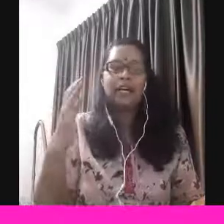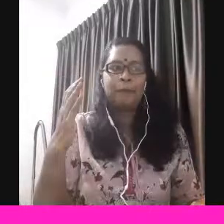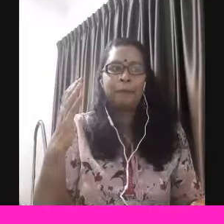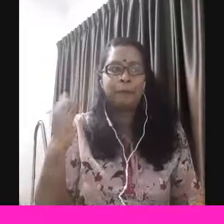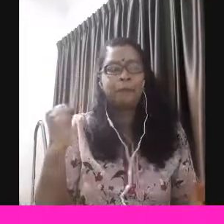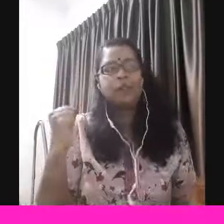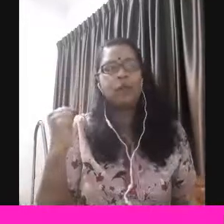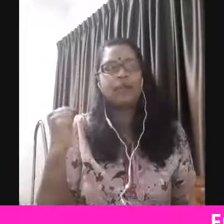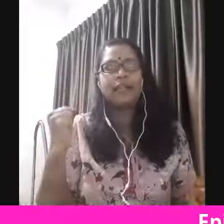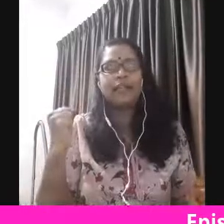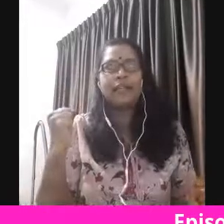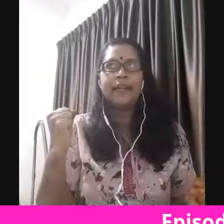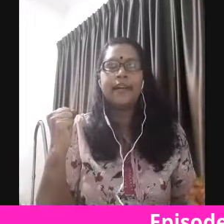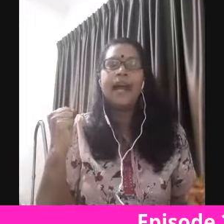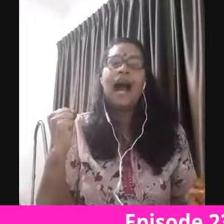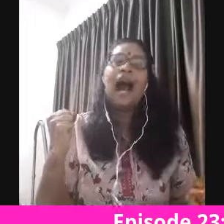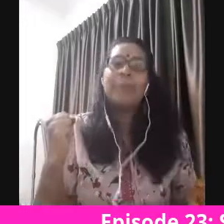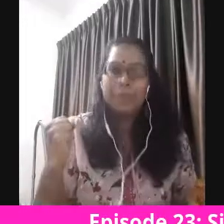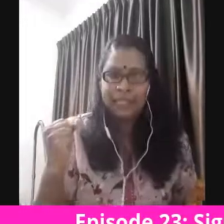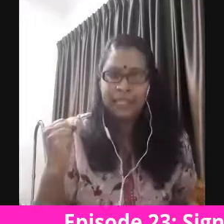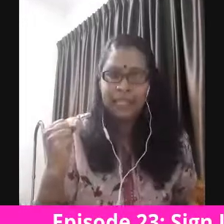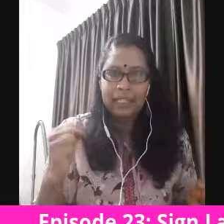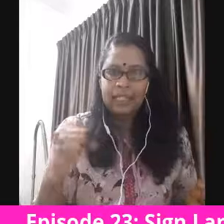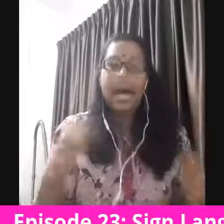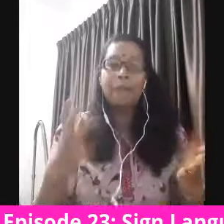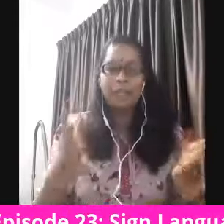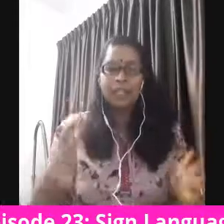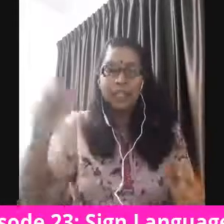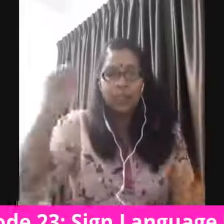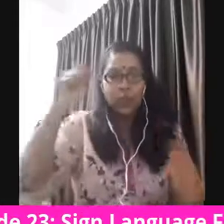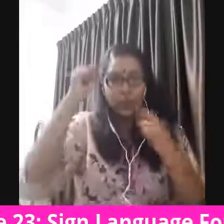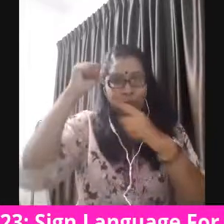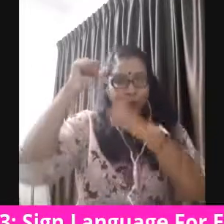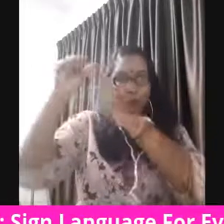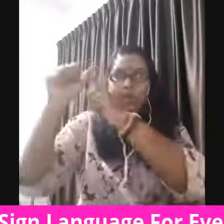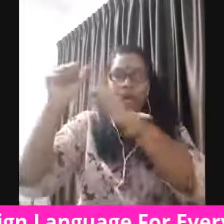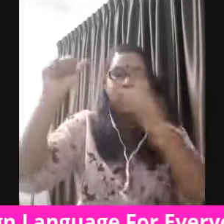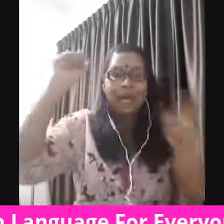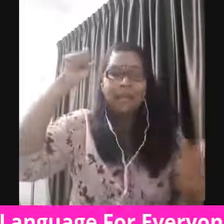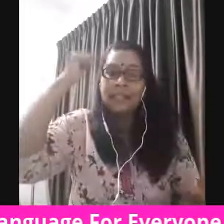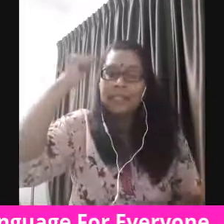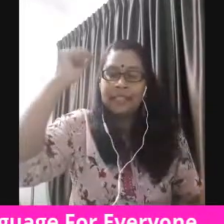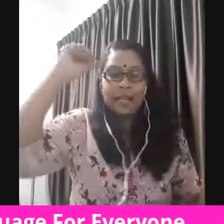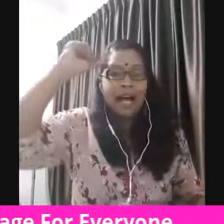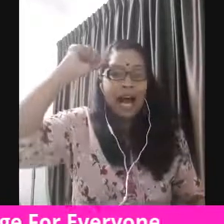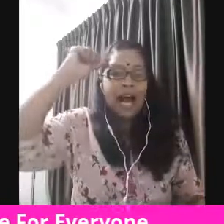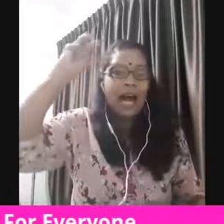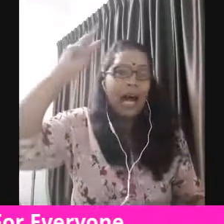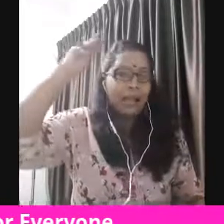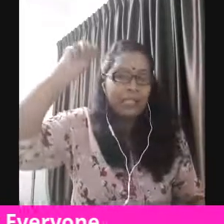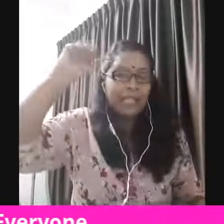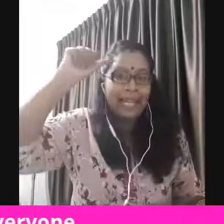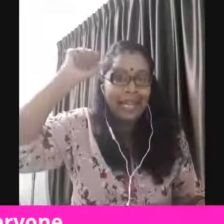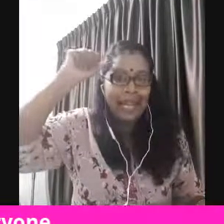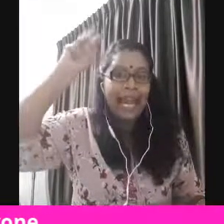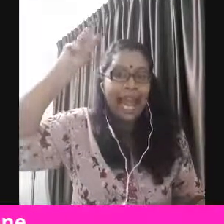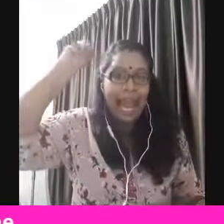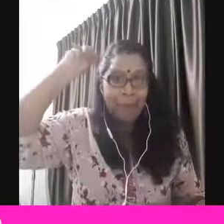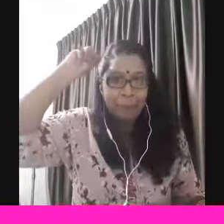case okay, Amin. Amin. So we will put our hand here.